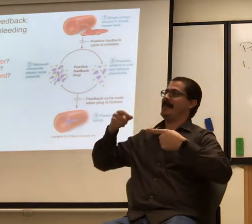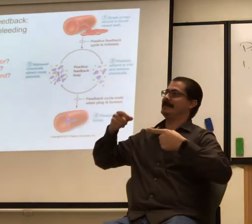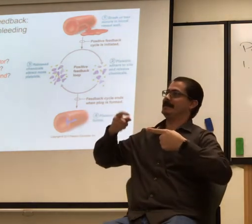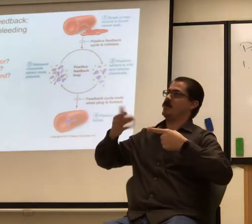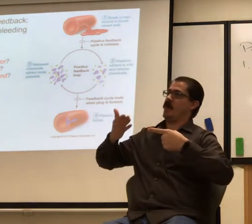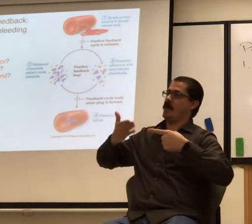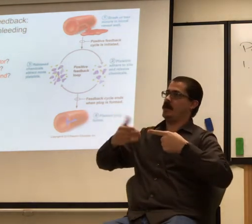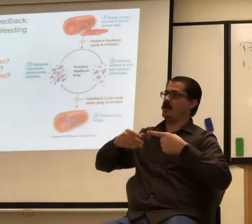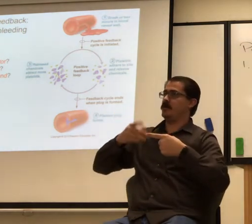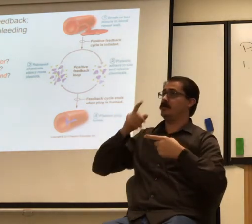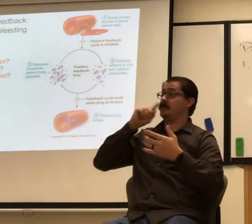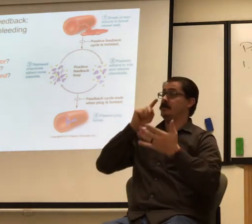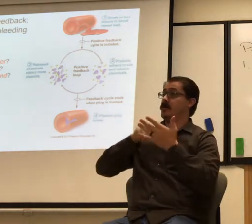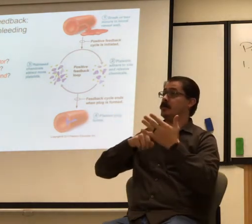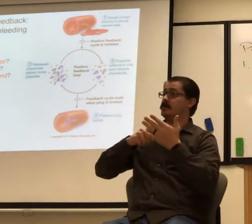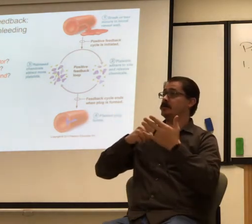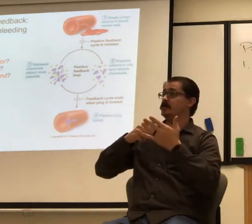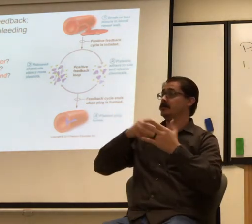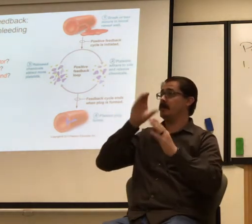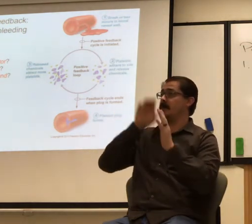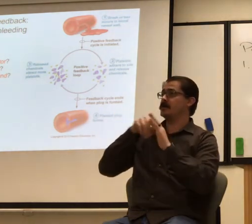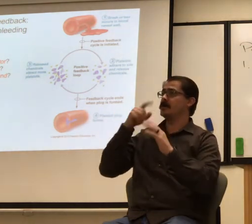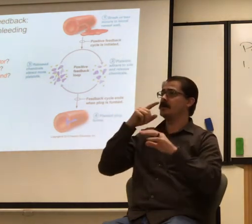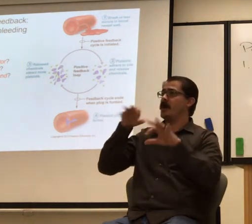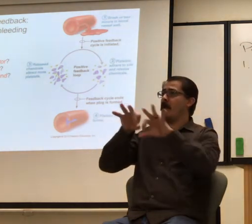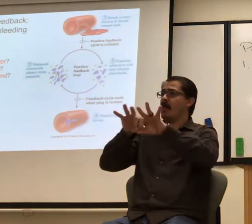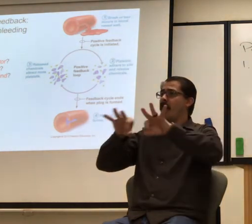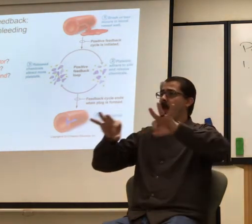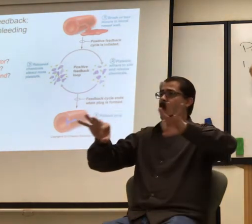a damaged blood vessel.